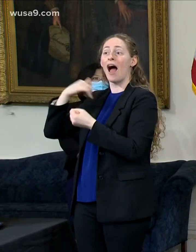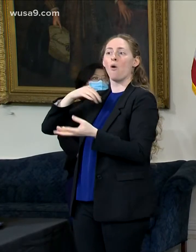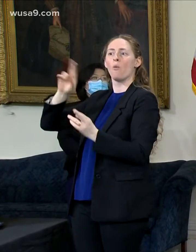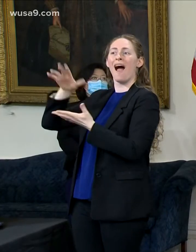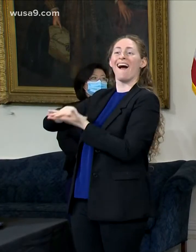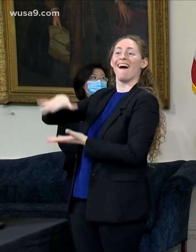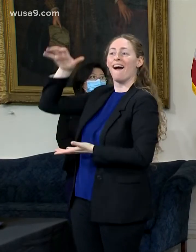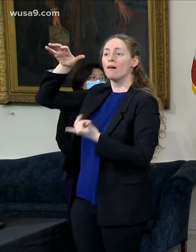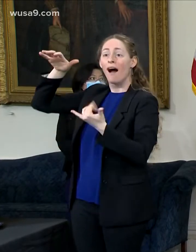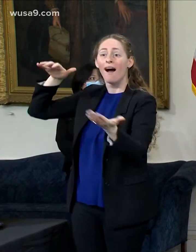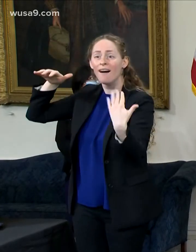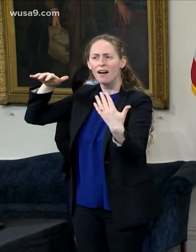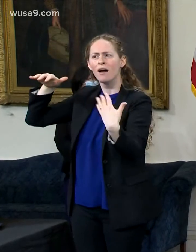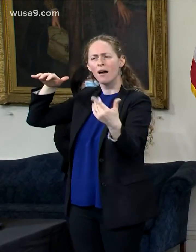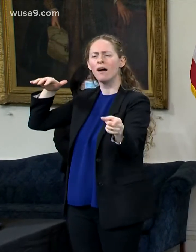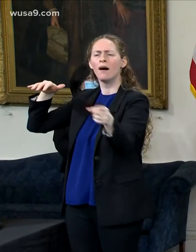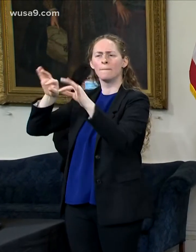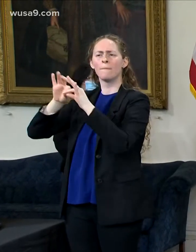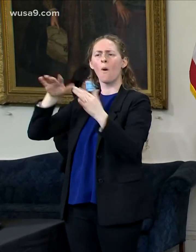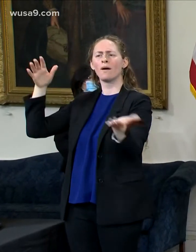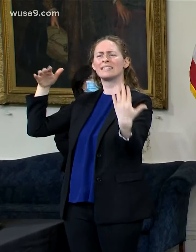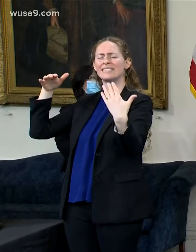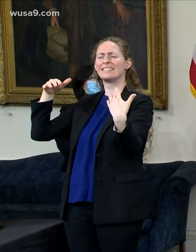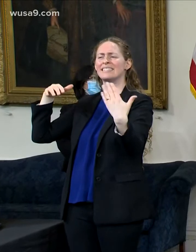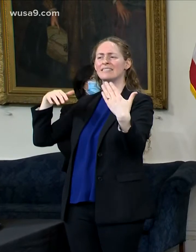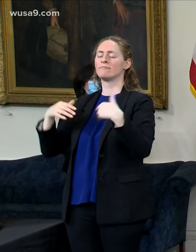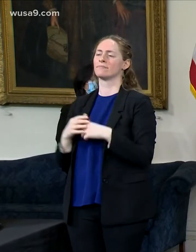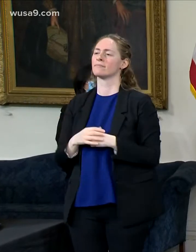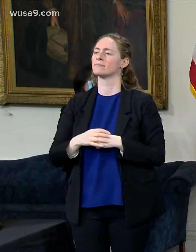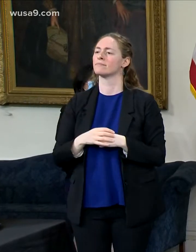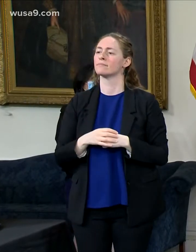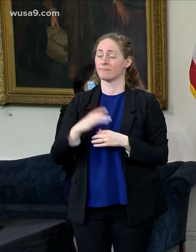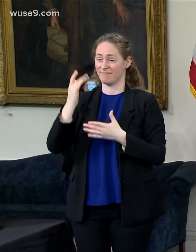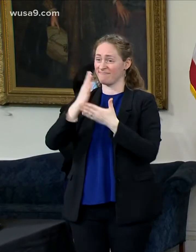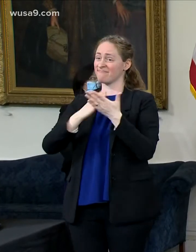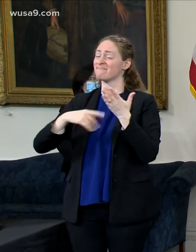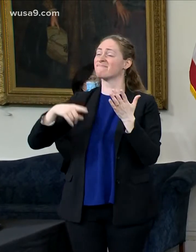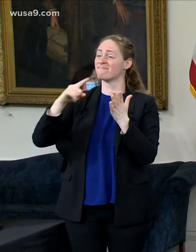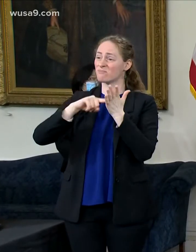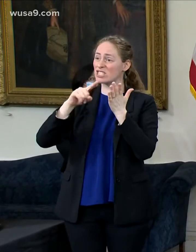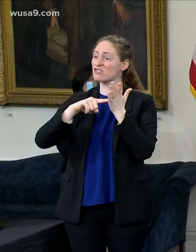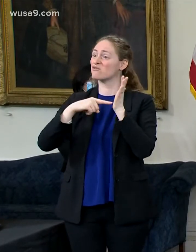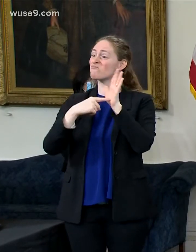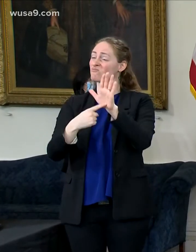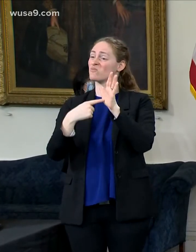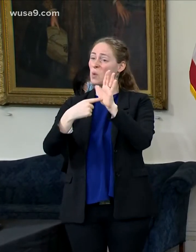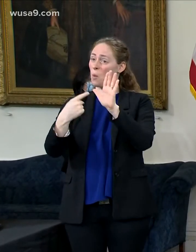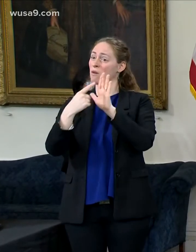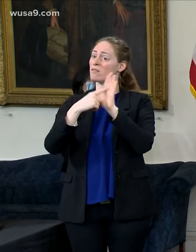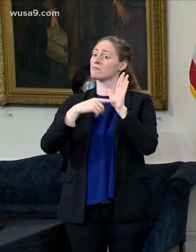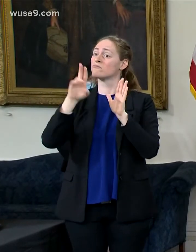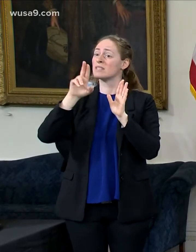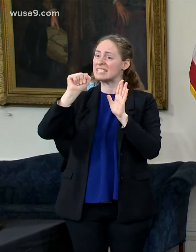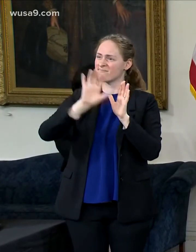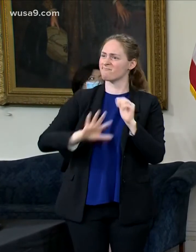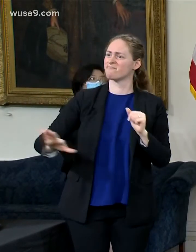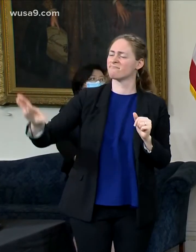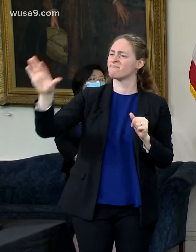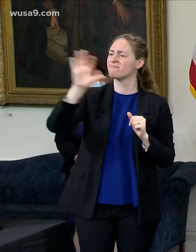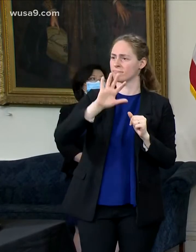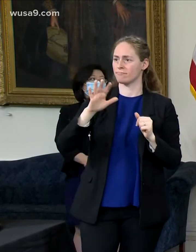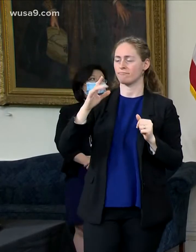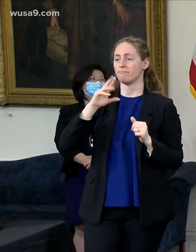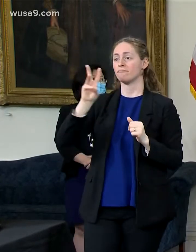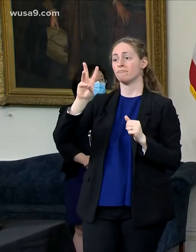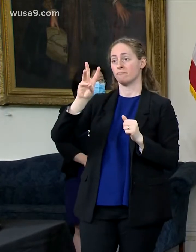Because, some of the data tell you nationally that 60% very much want to have a